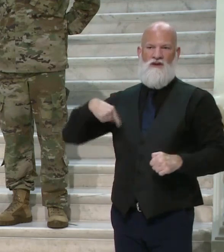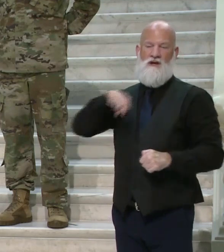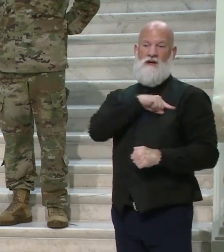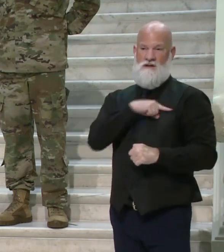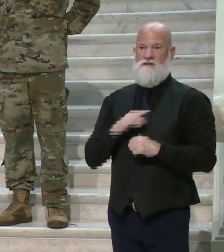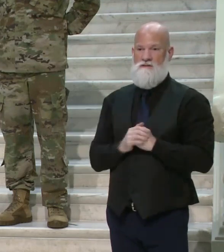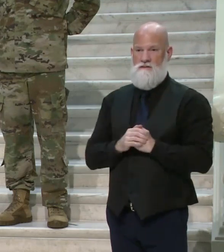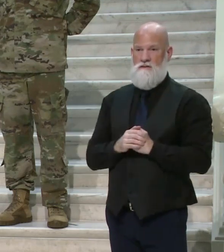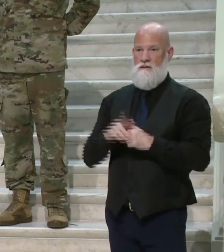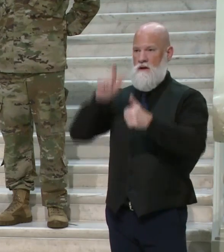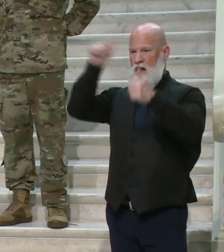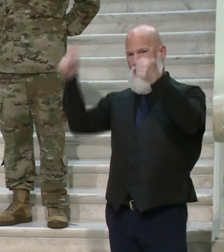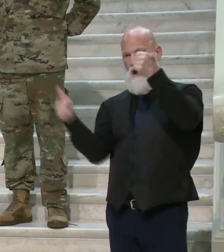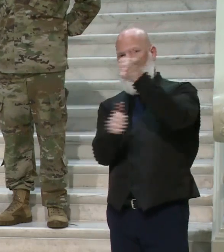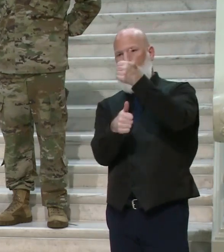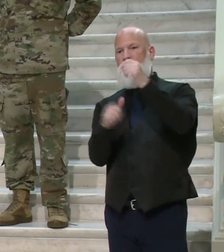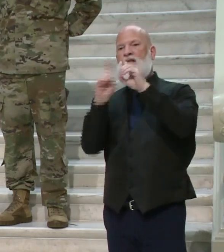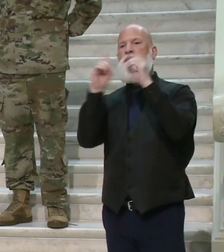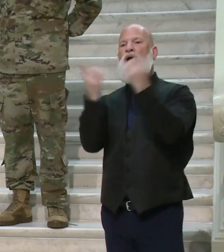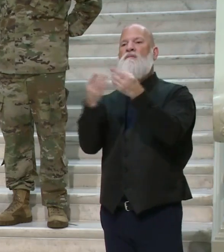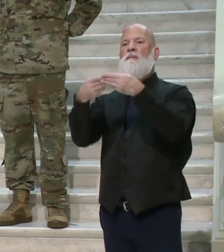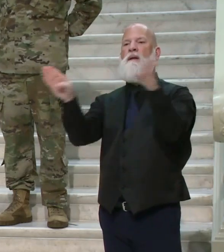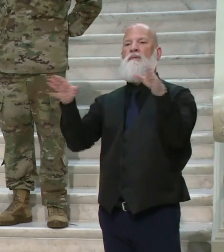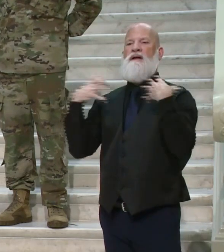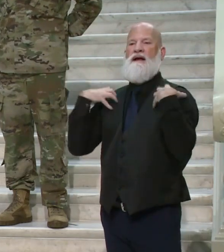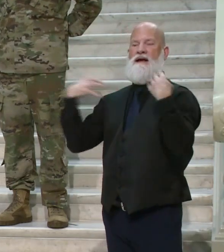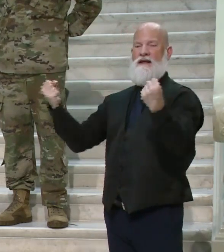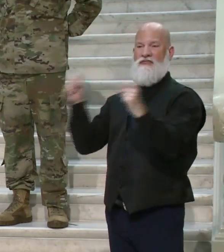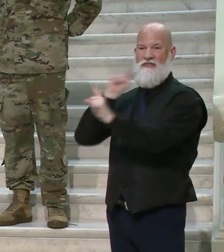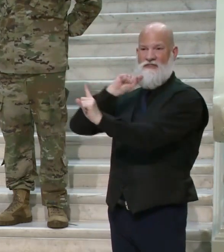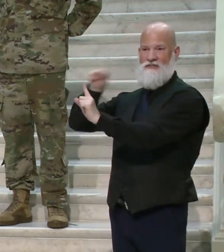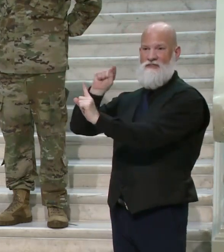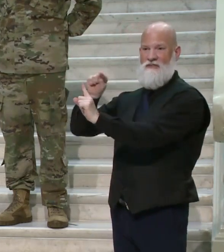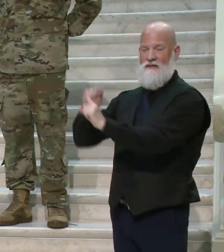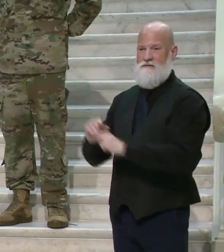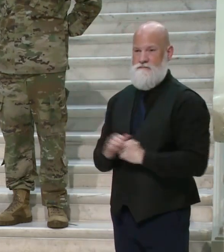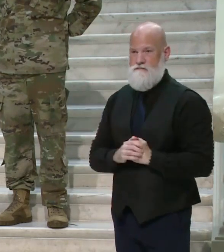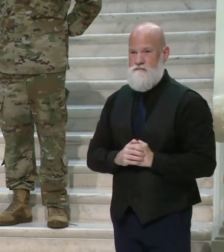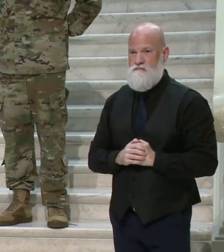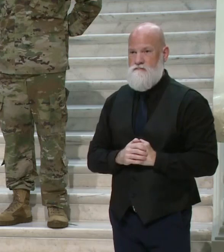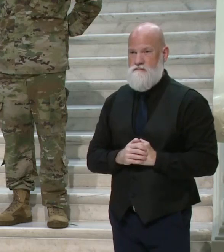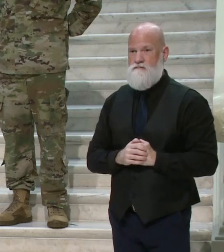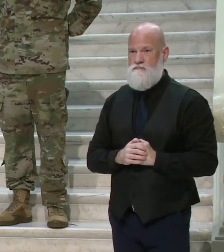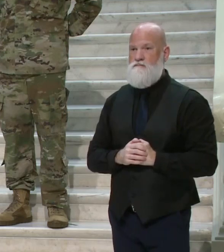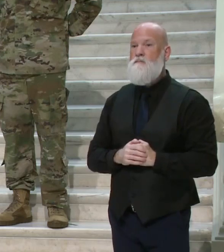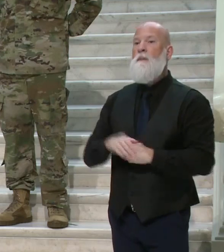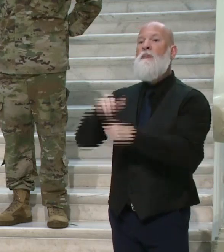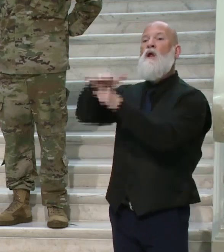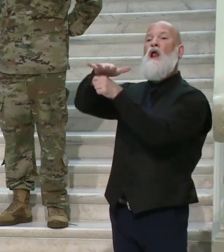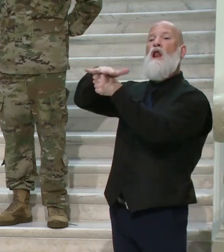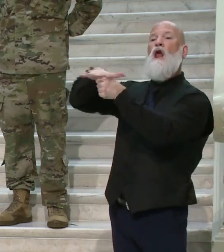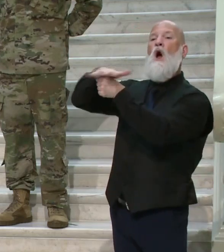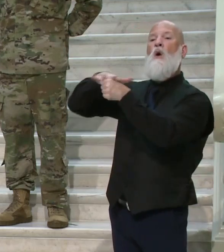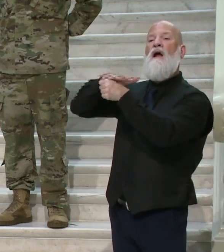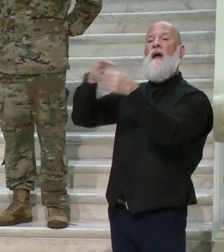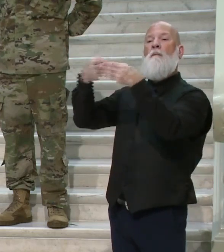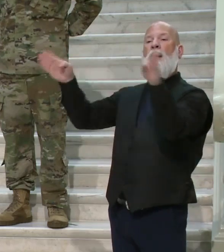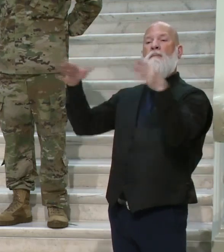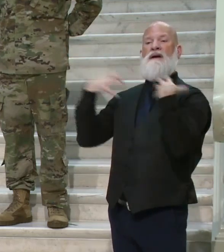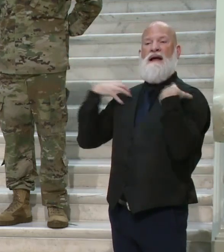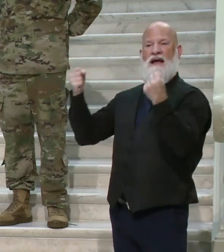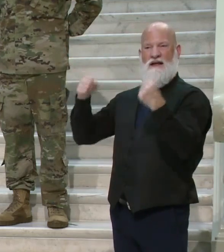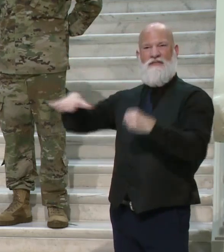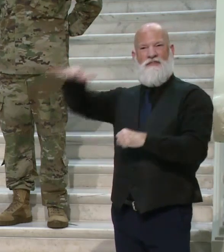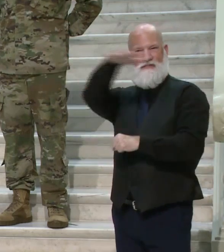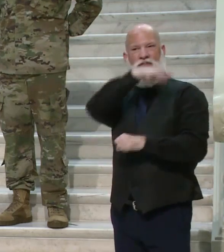the direction of the state office, but also working under the direction of local public health. And we,